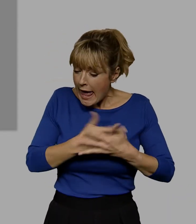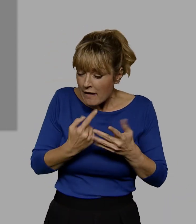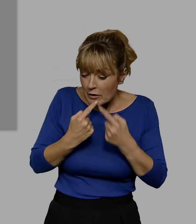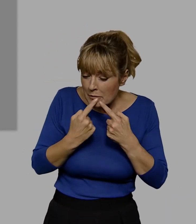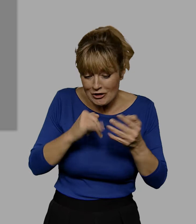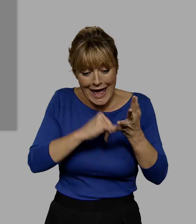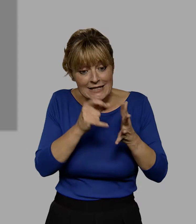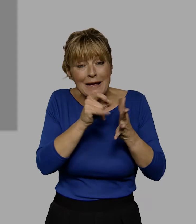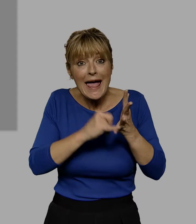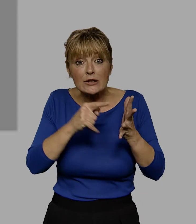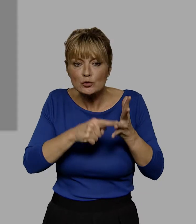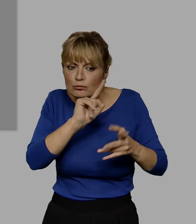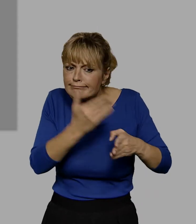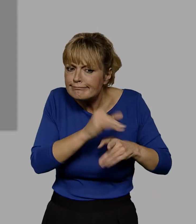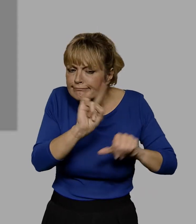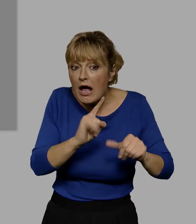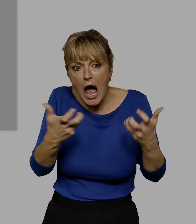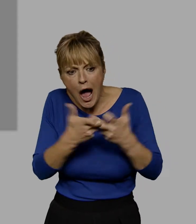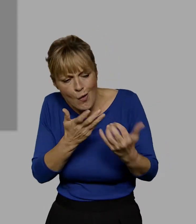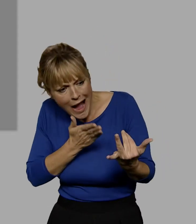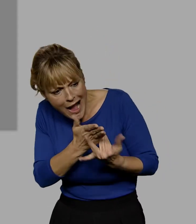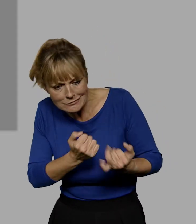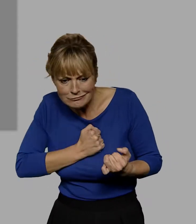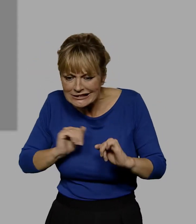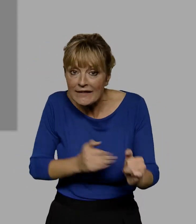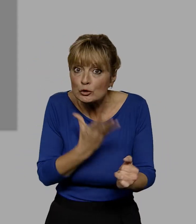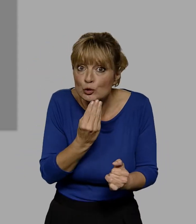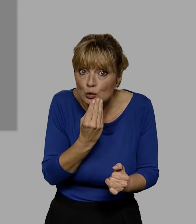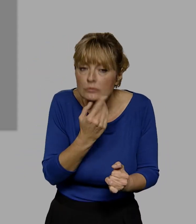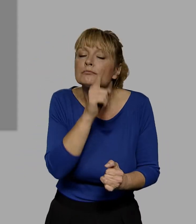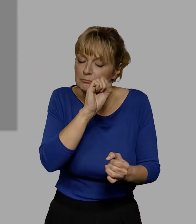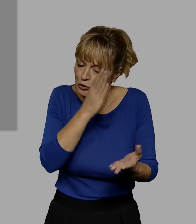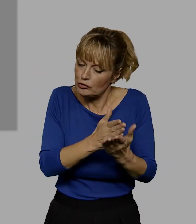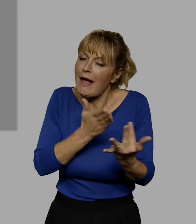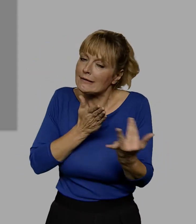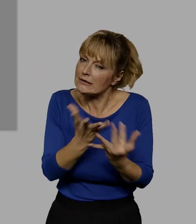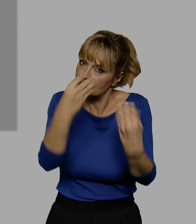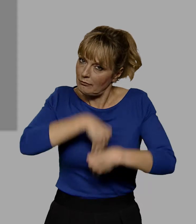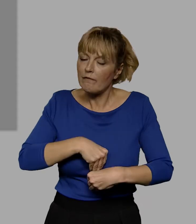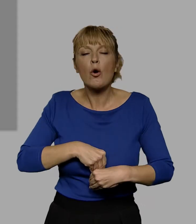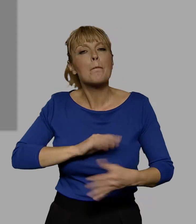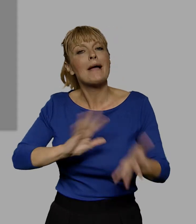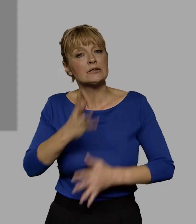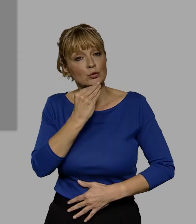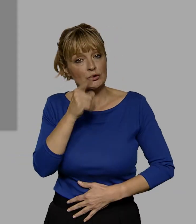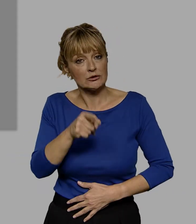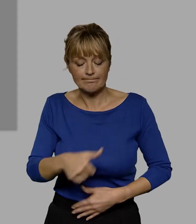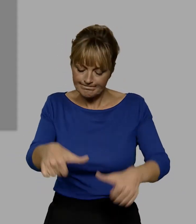about SPSO's functions and how to access and use our service accessible to BSL users.